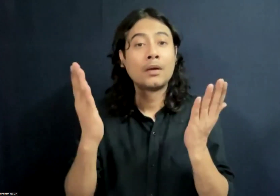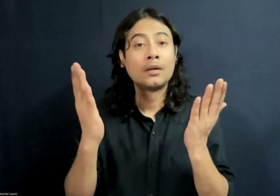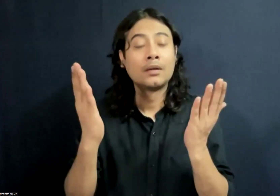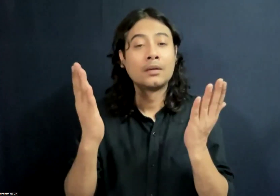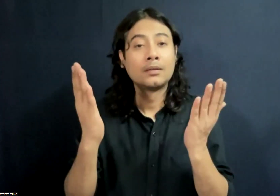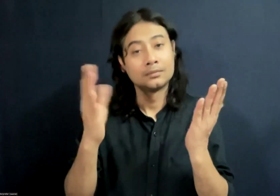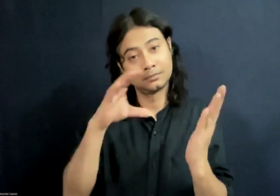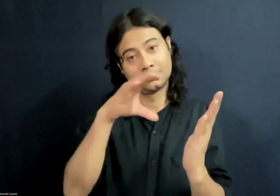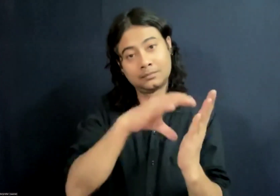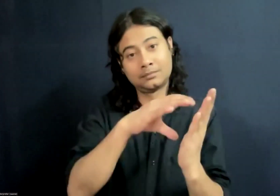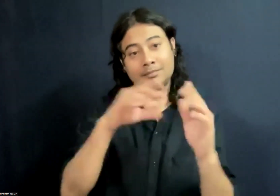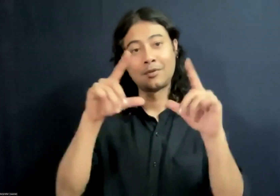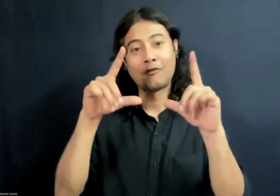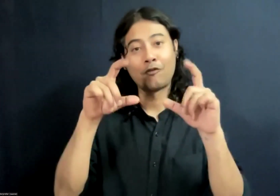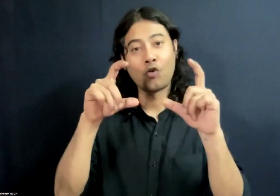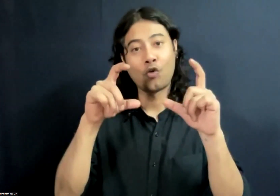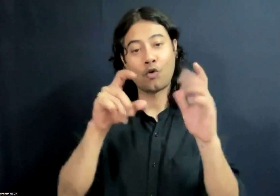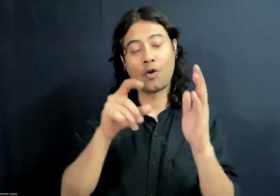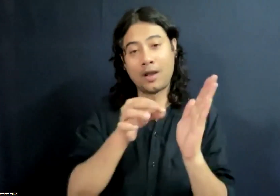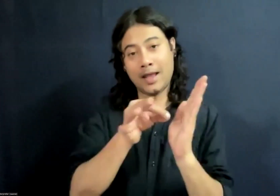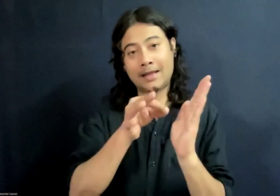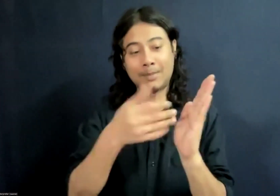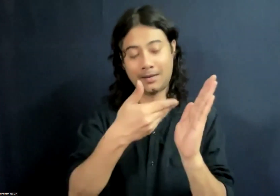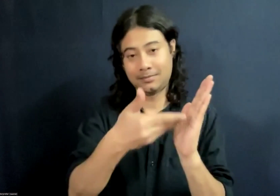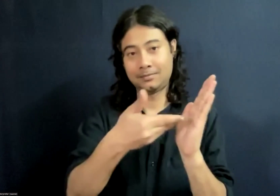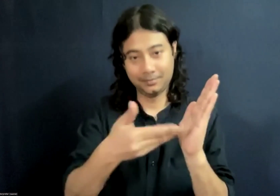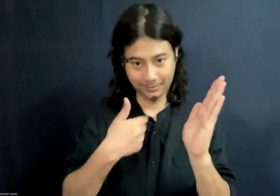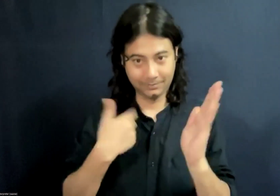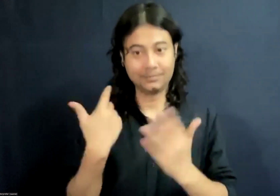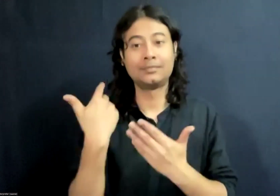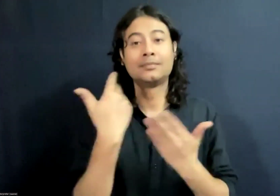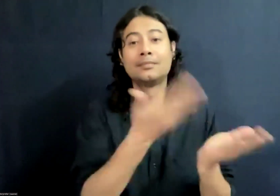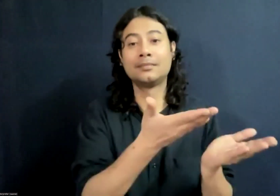Everybody in my country, in the country, or in my neighbors should know that